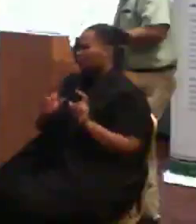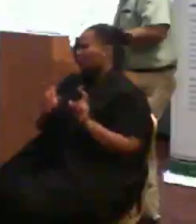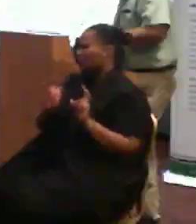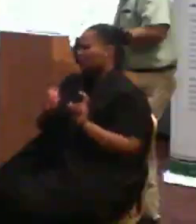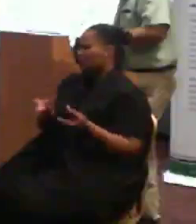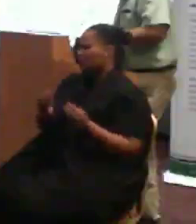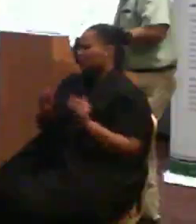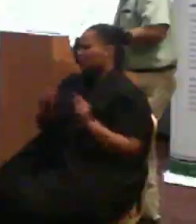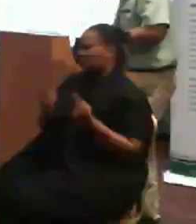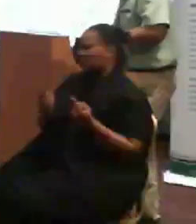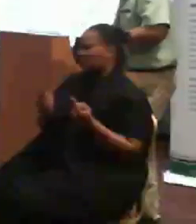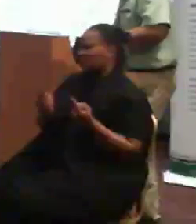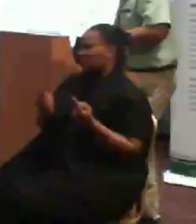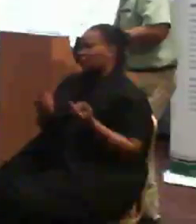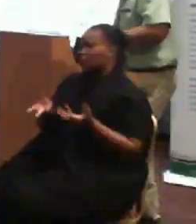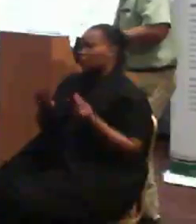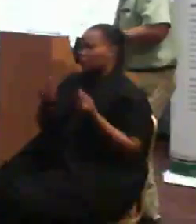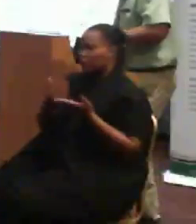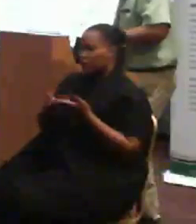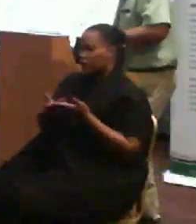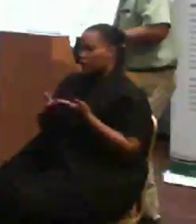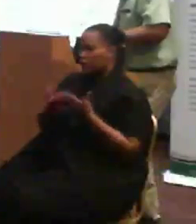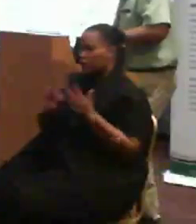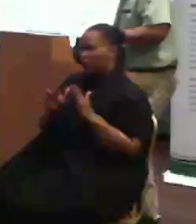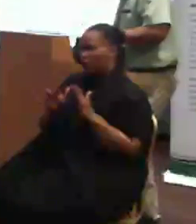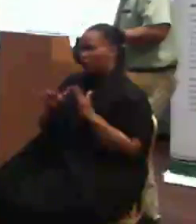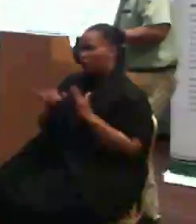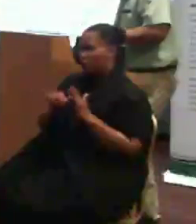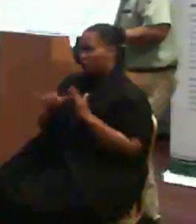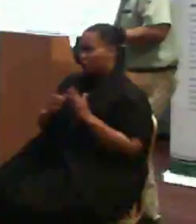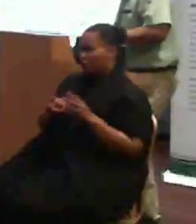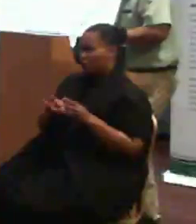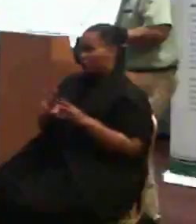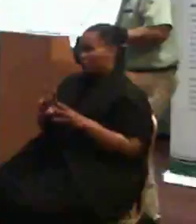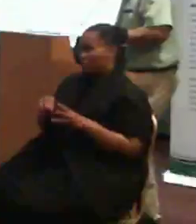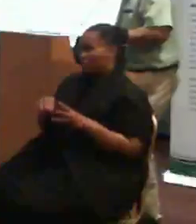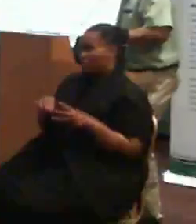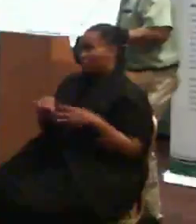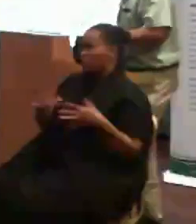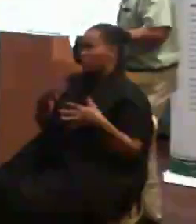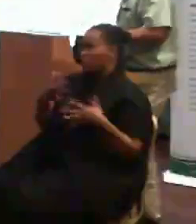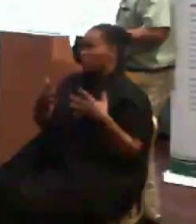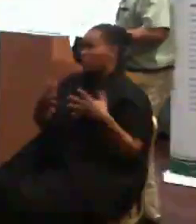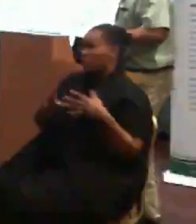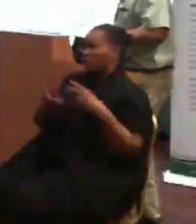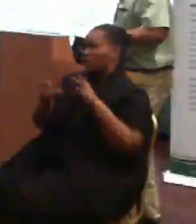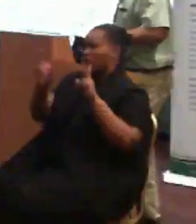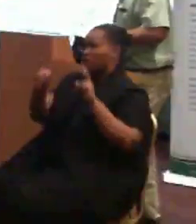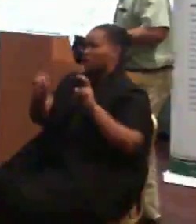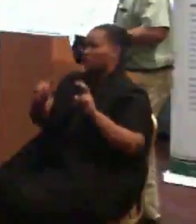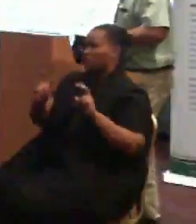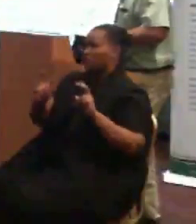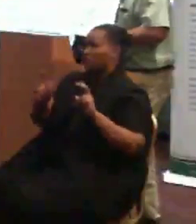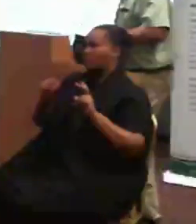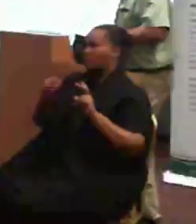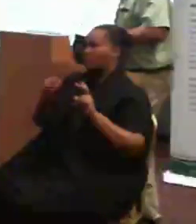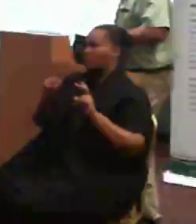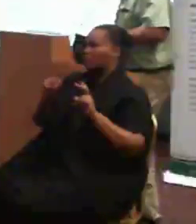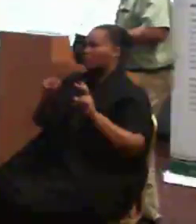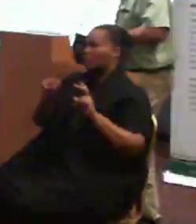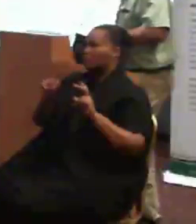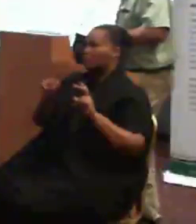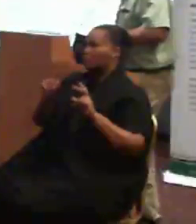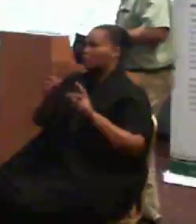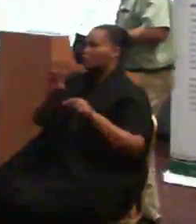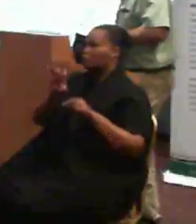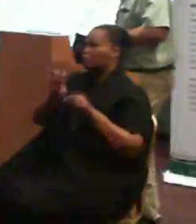how many of your members have got their own, whether it's solar plants or whatever the case is? But also what is also